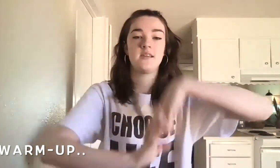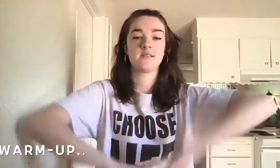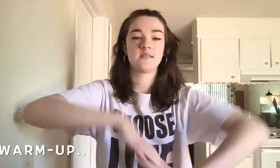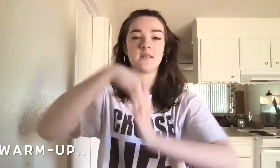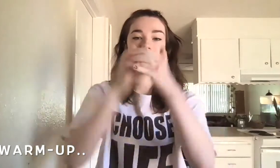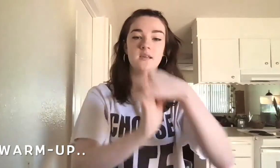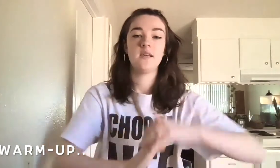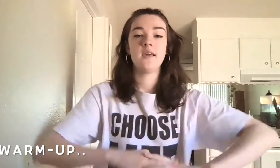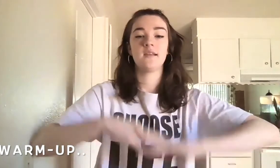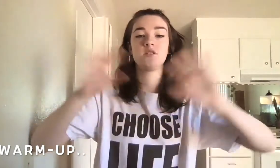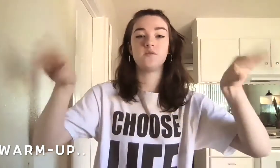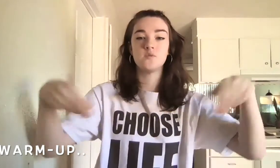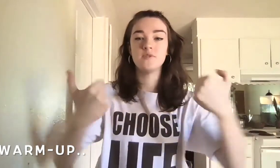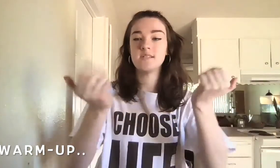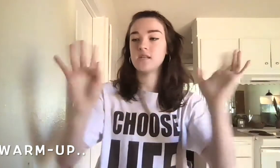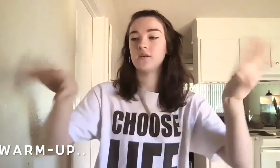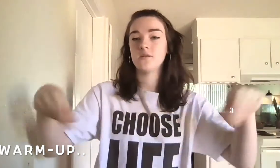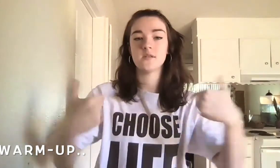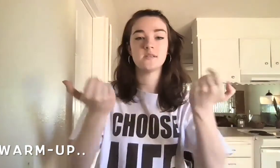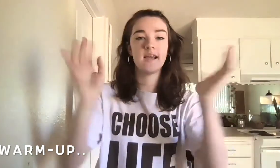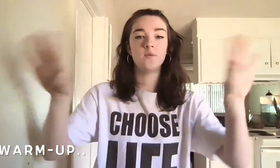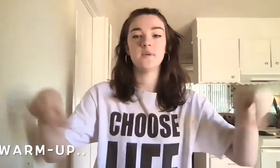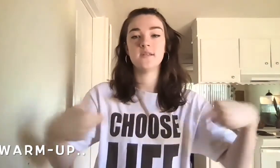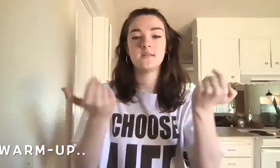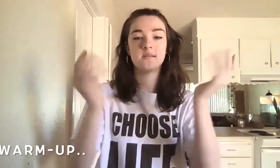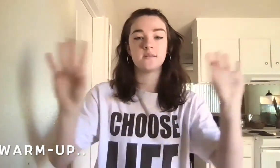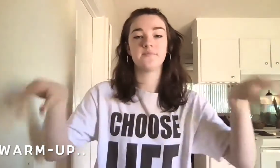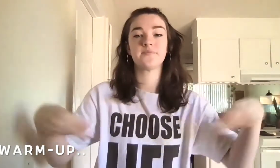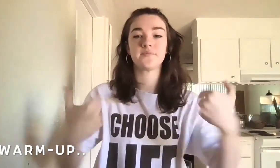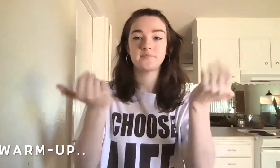Nice. Let's do some wrist circles outwards